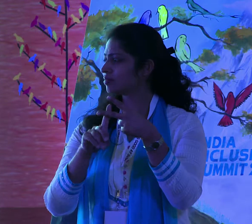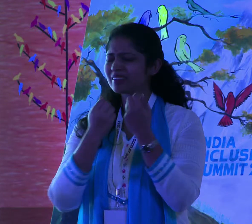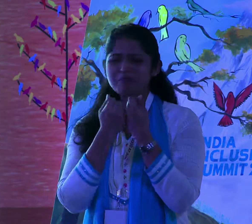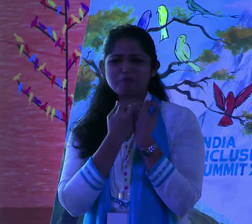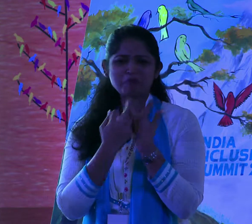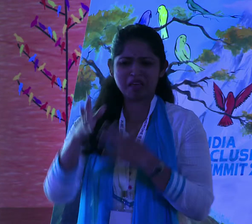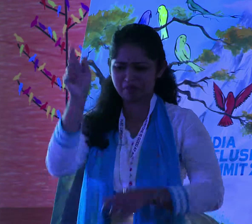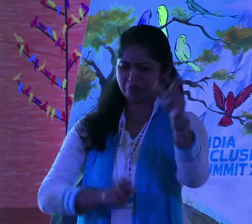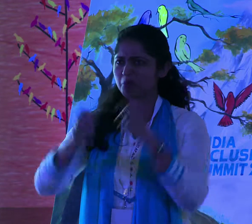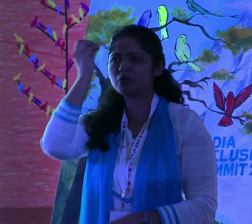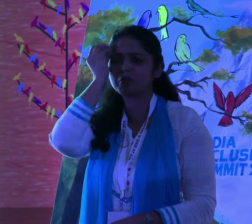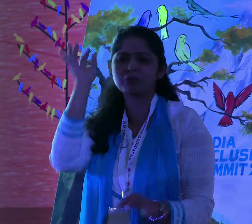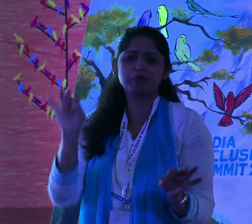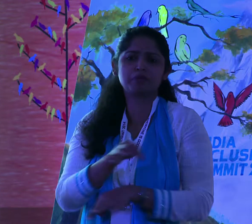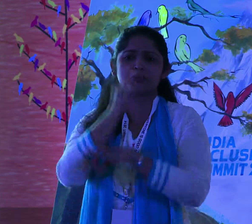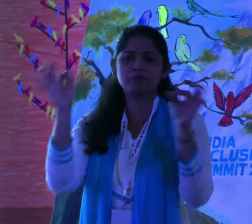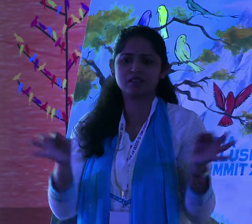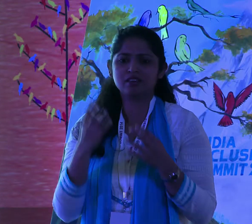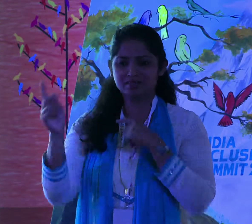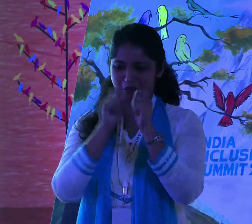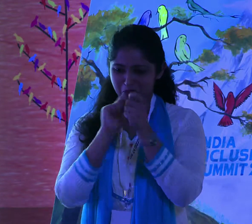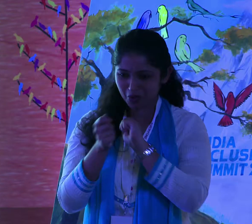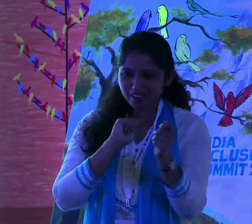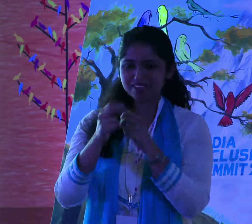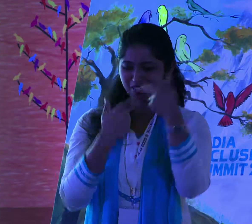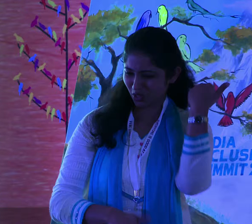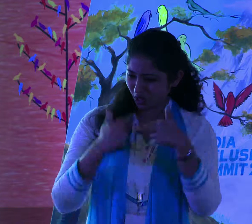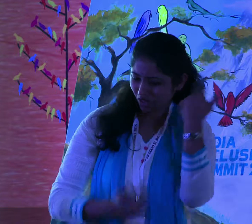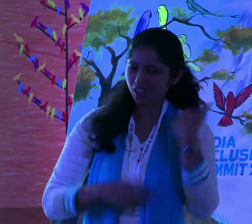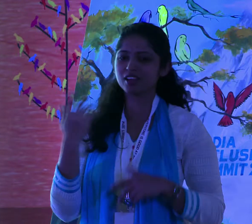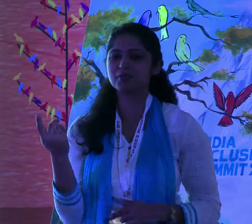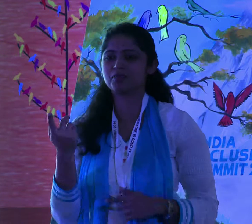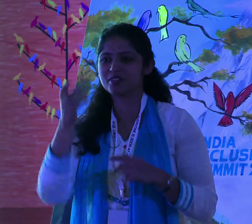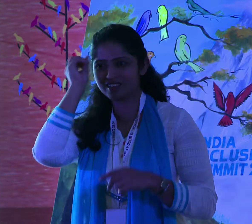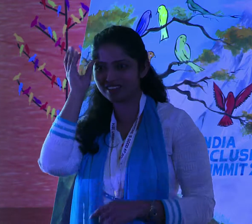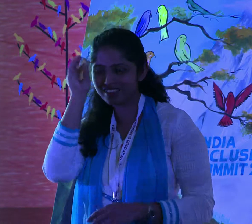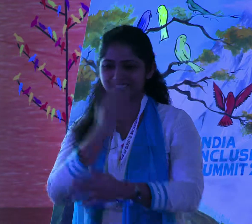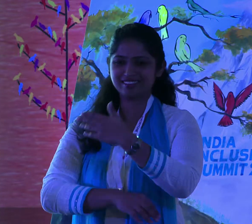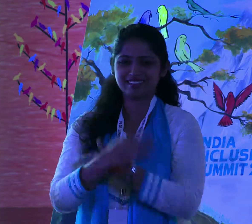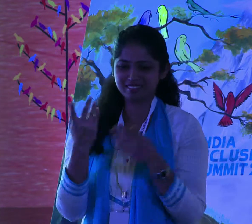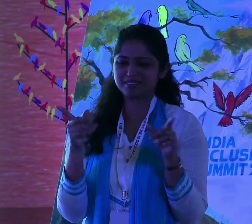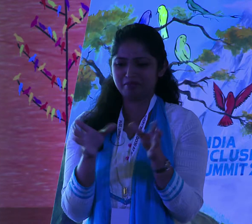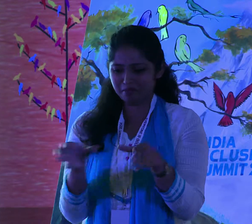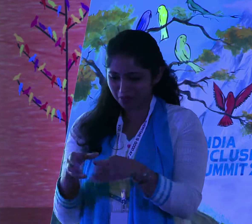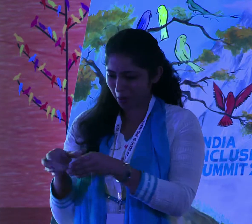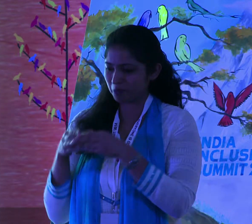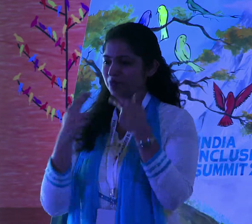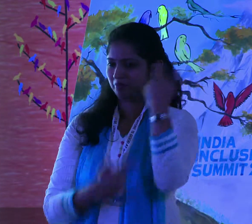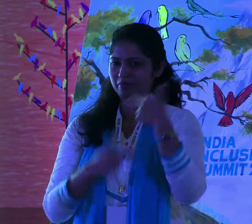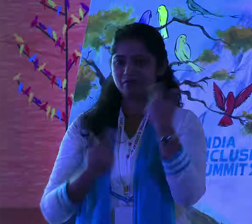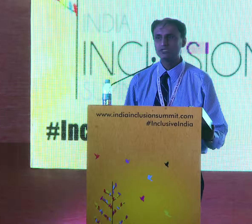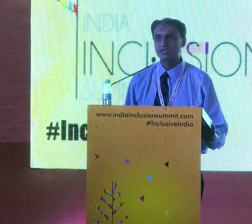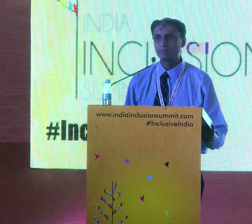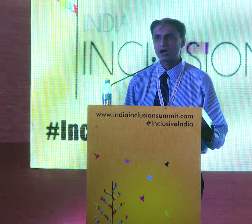and thousands of people through media, through stories, through various disability movements, that yes, there is a